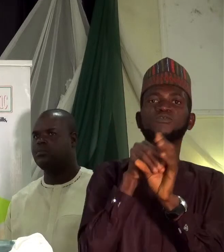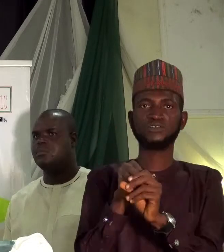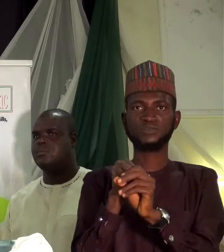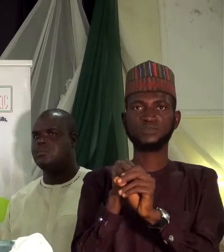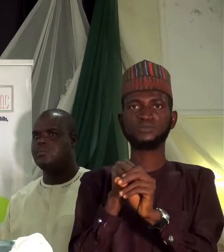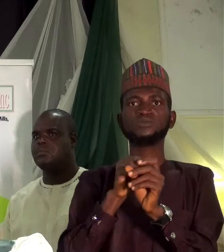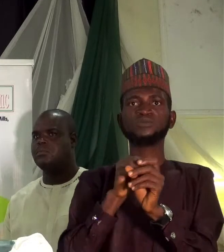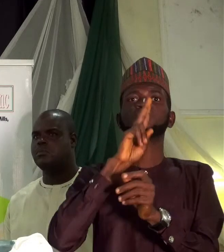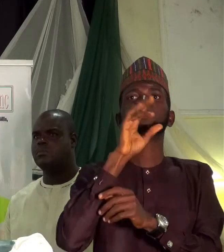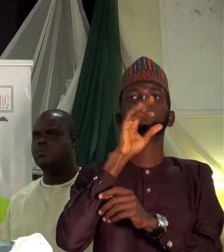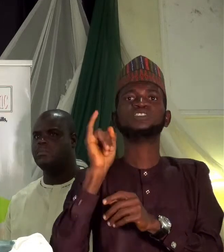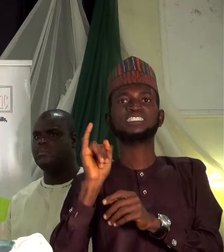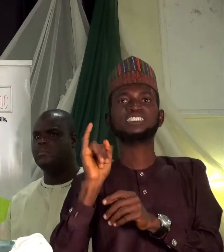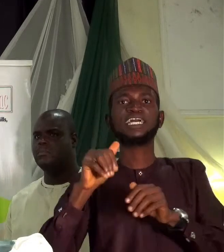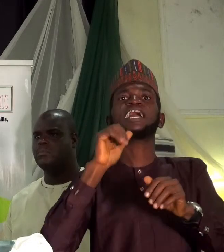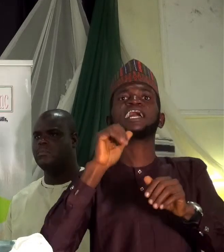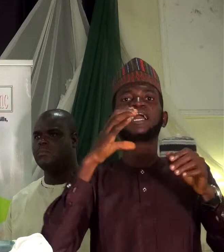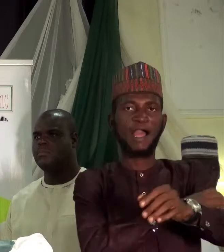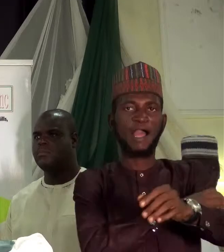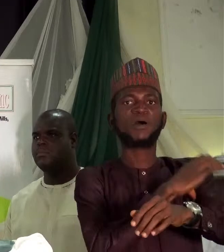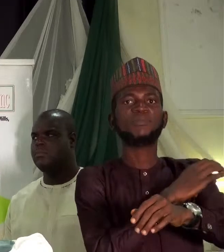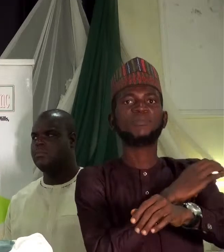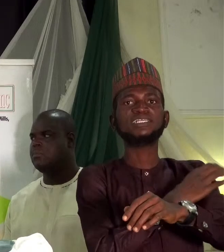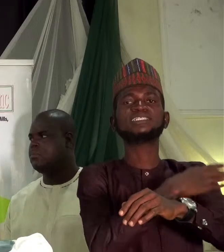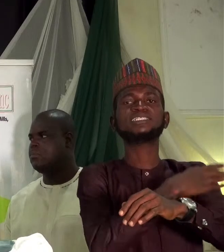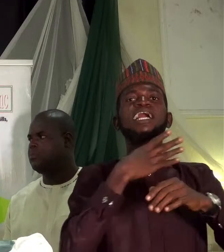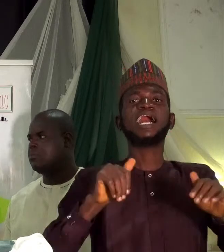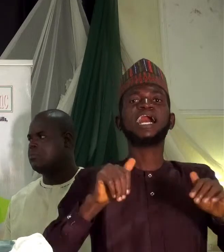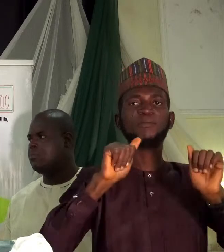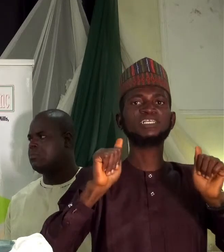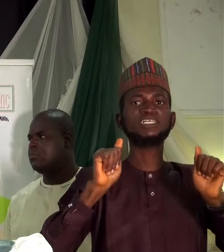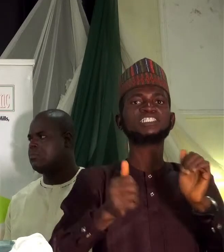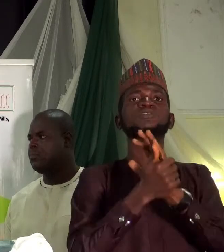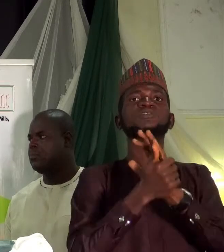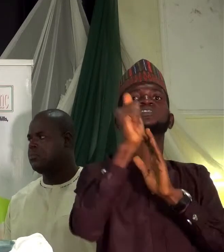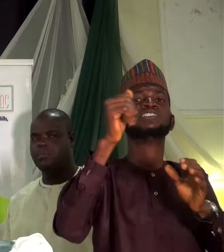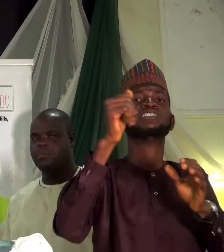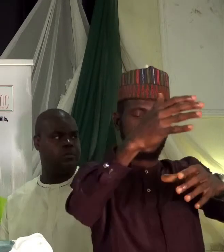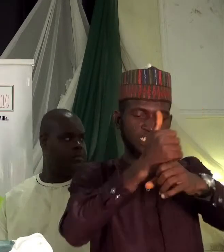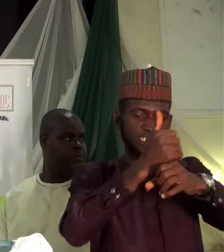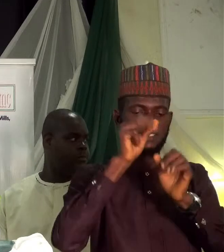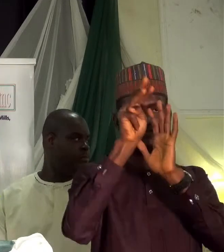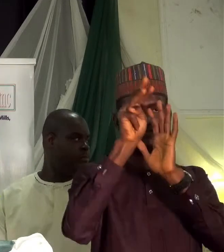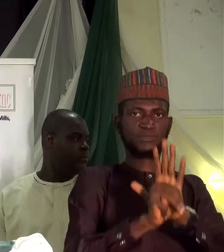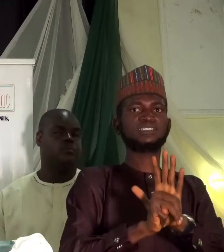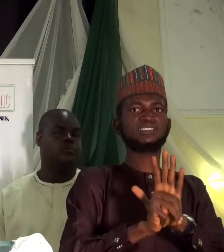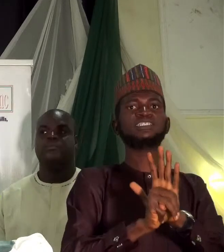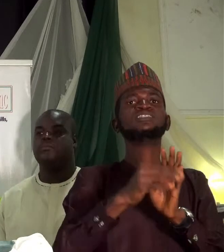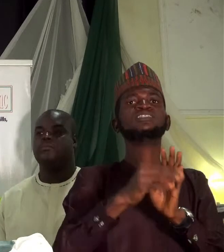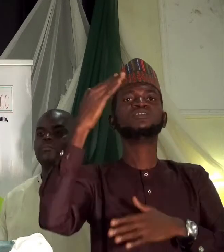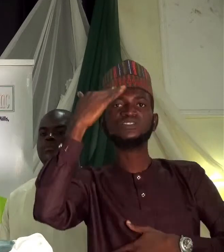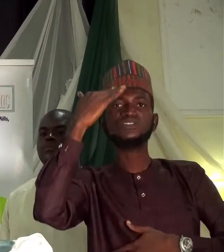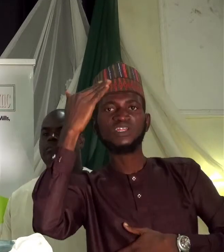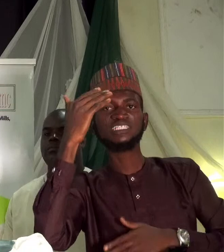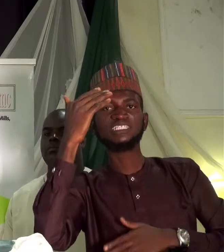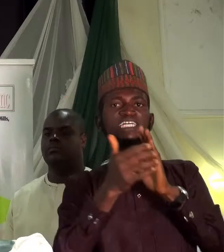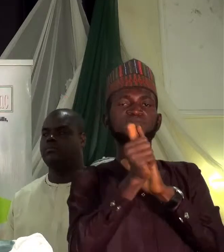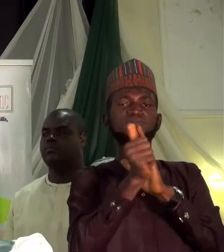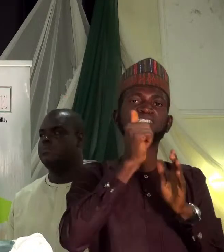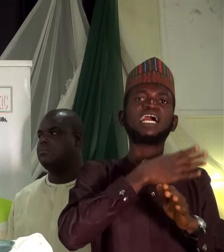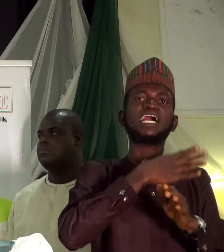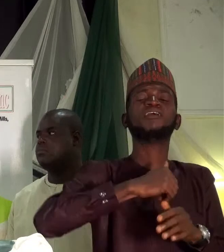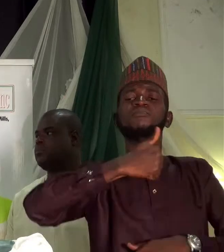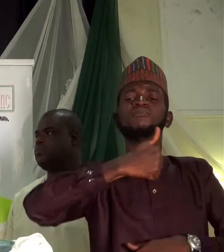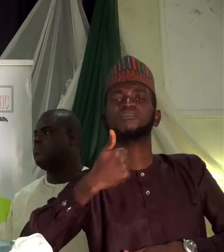capability, ability, capacity, proficiency, accomplishment, adeptness, knowledge, expertise, and so on and so